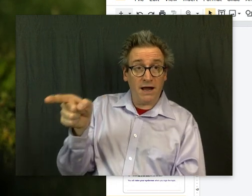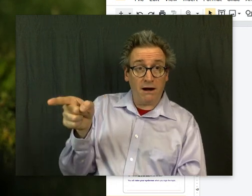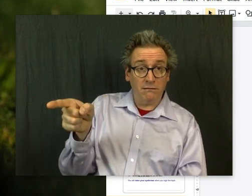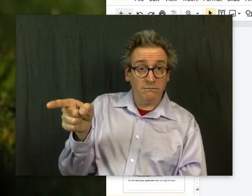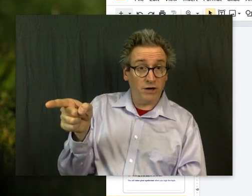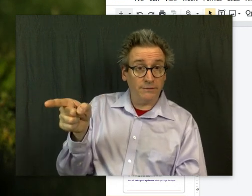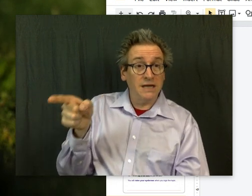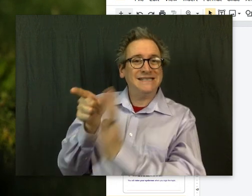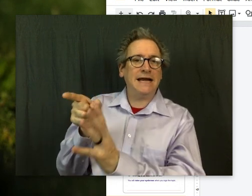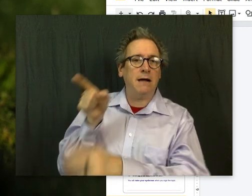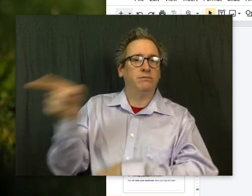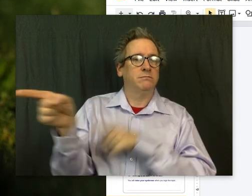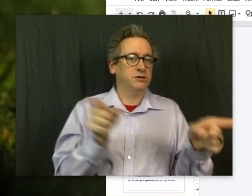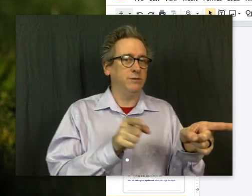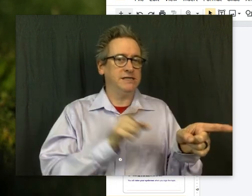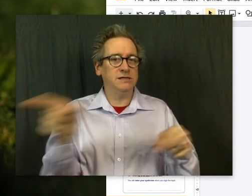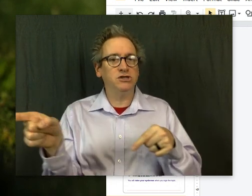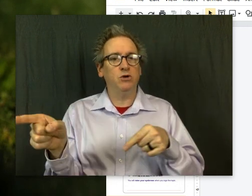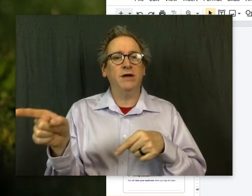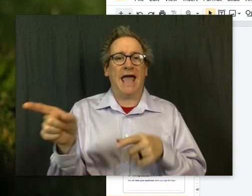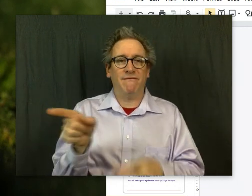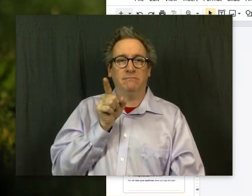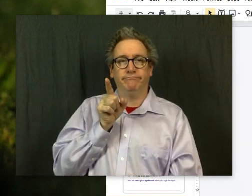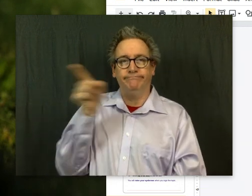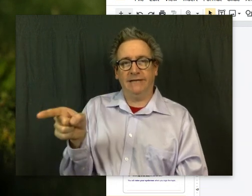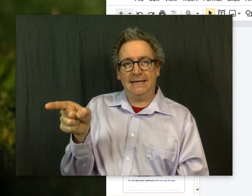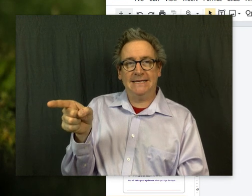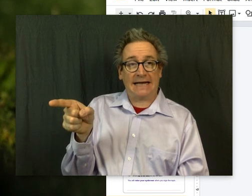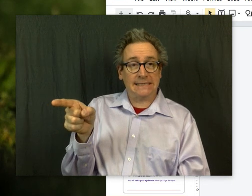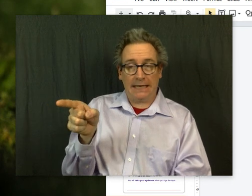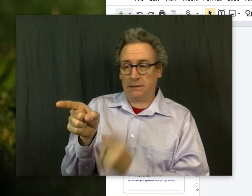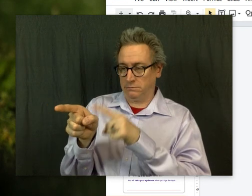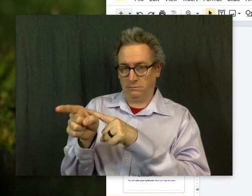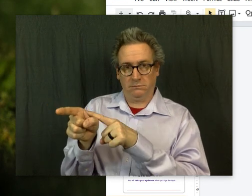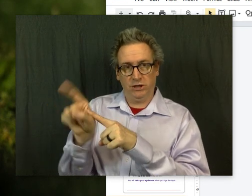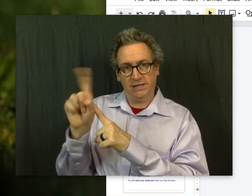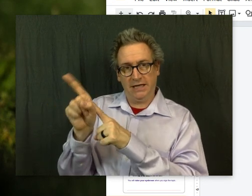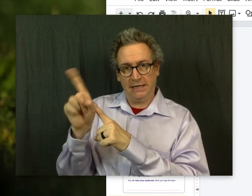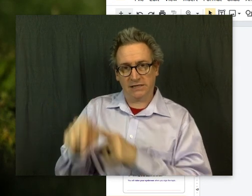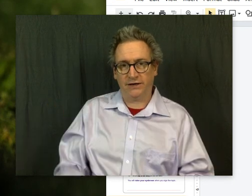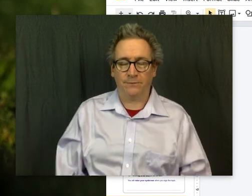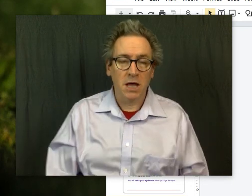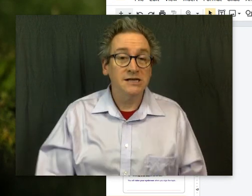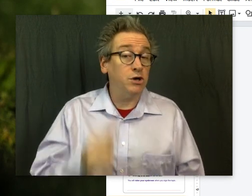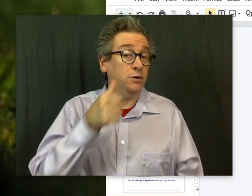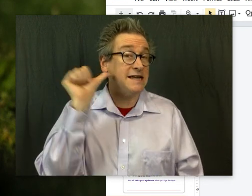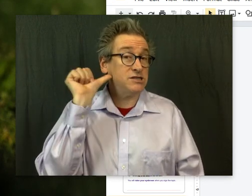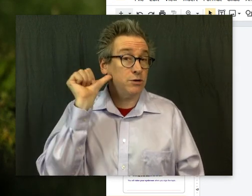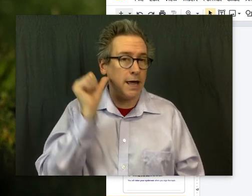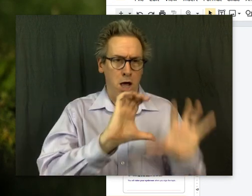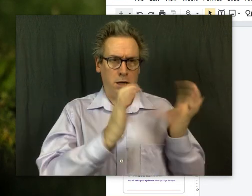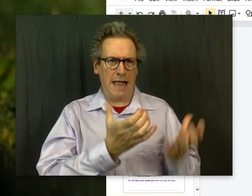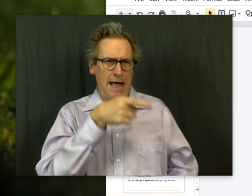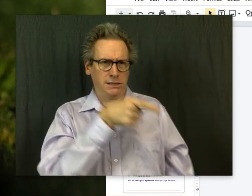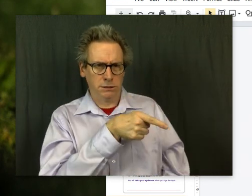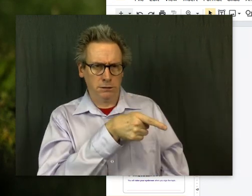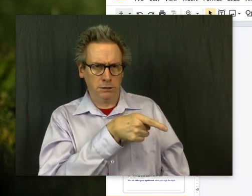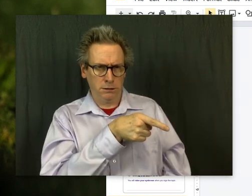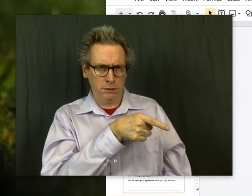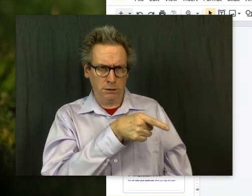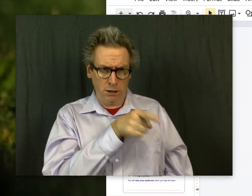over there, right? Set it up so we have an indexing, using the index finger. So yesterday,